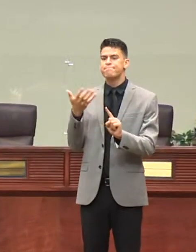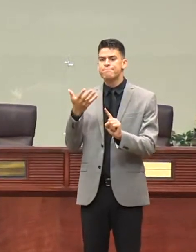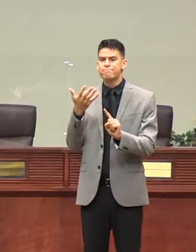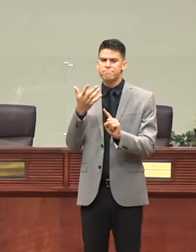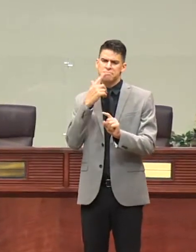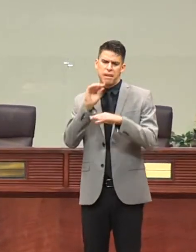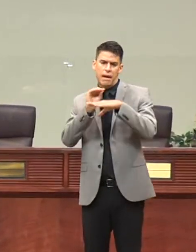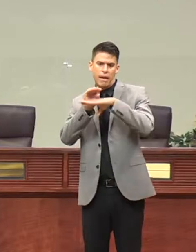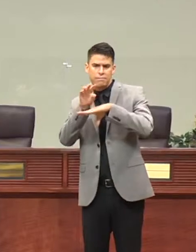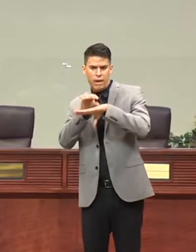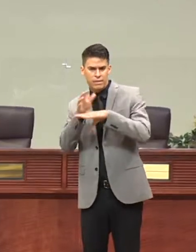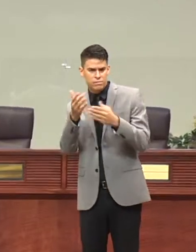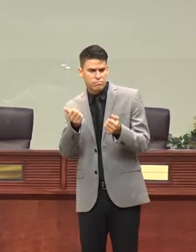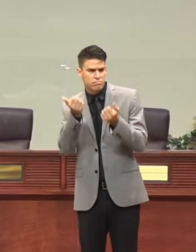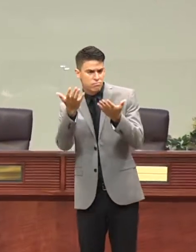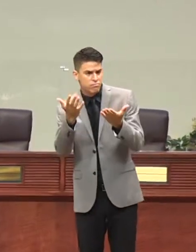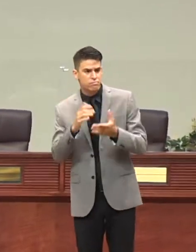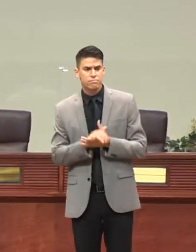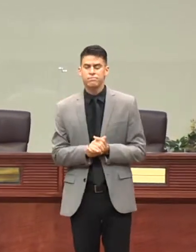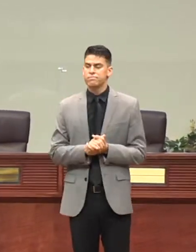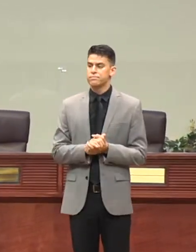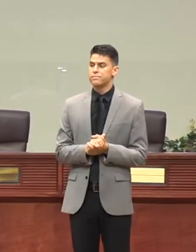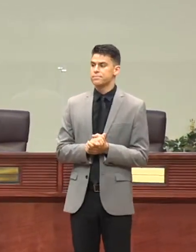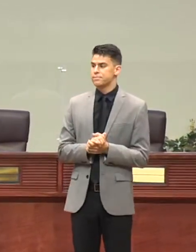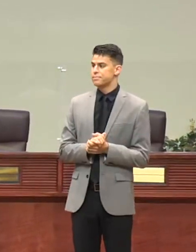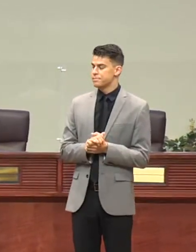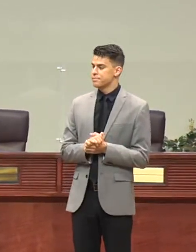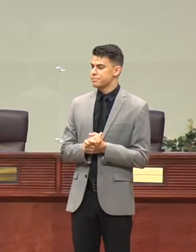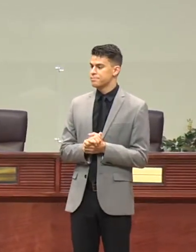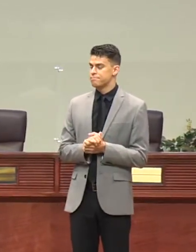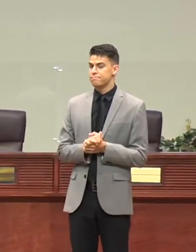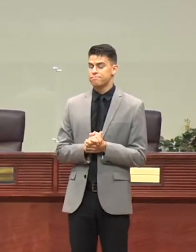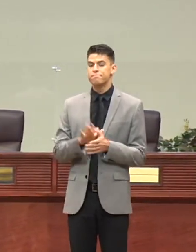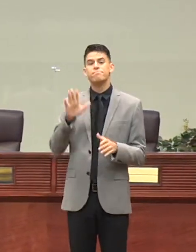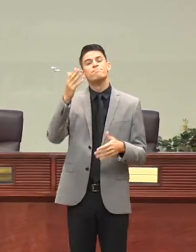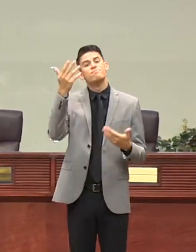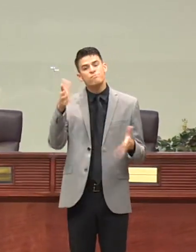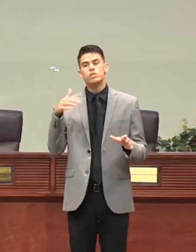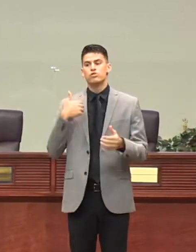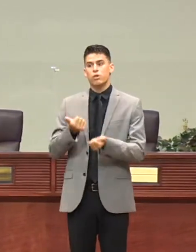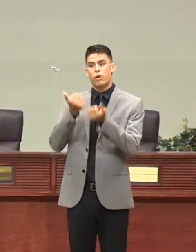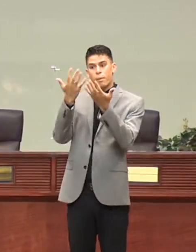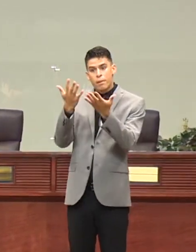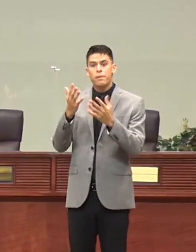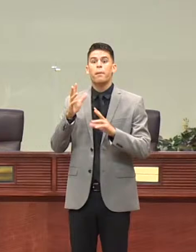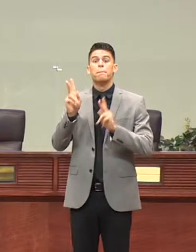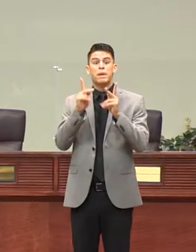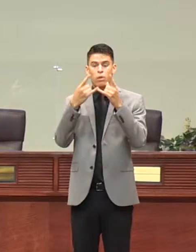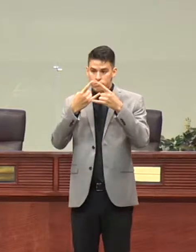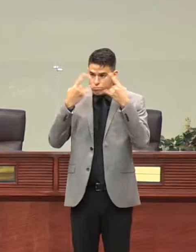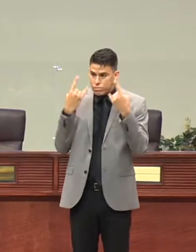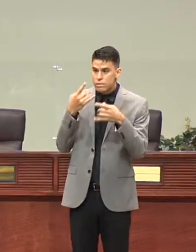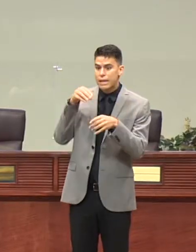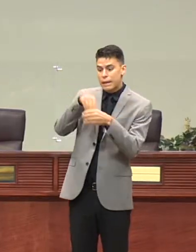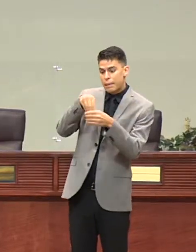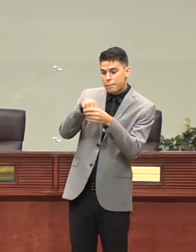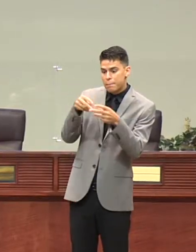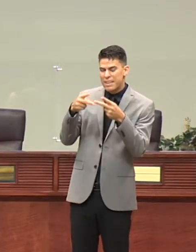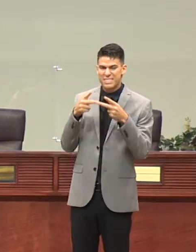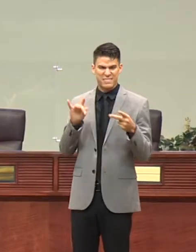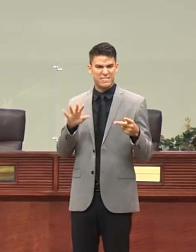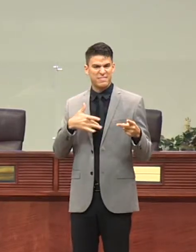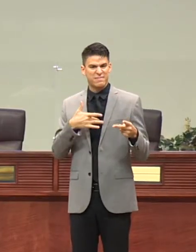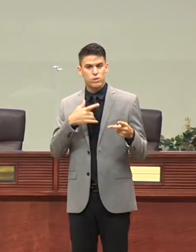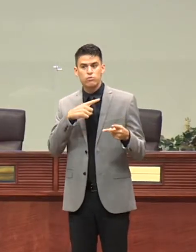advice. So, we have recommended masking for those in indoor spaces that feel at risk.